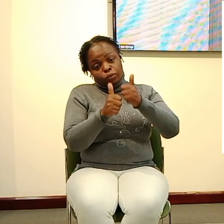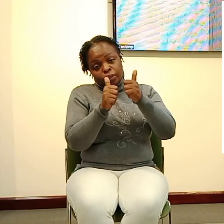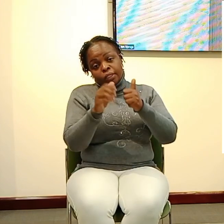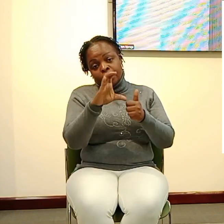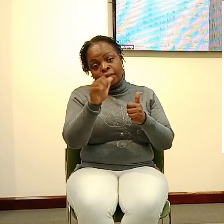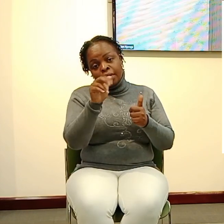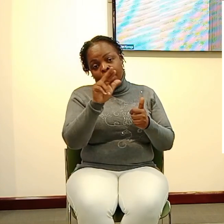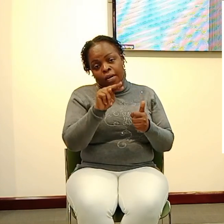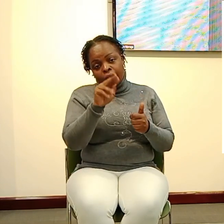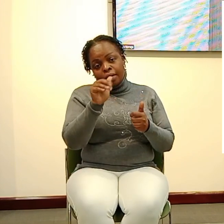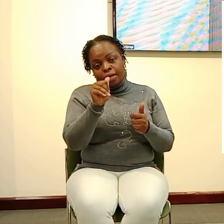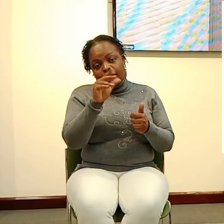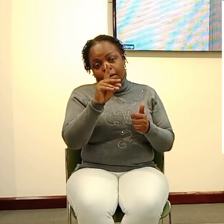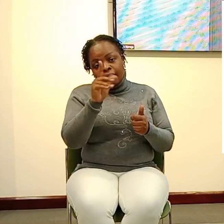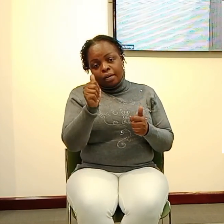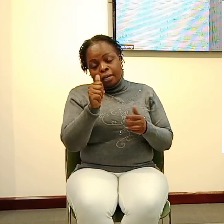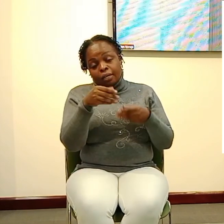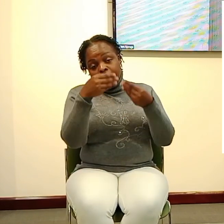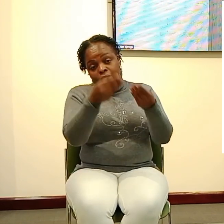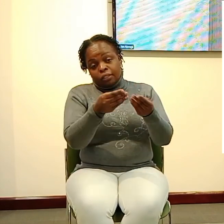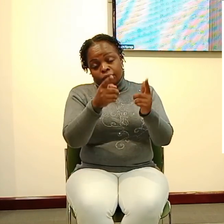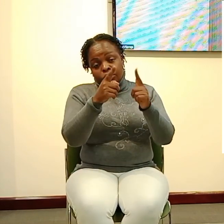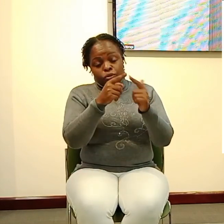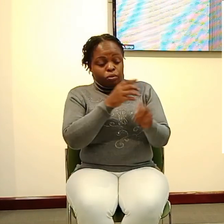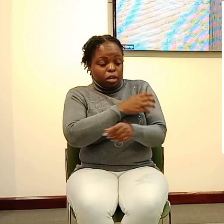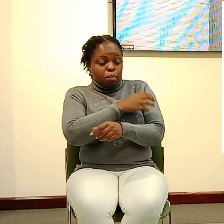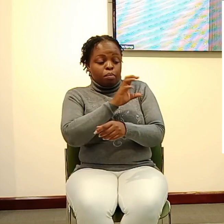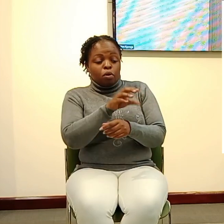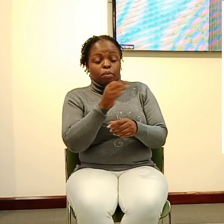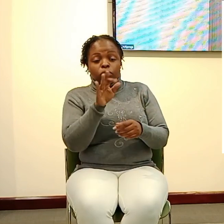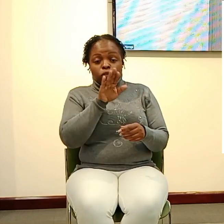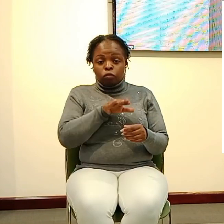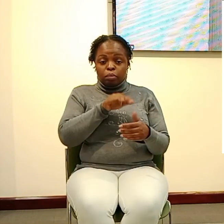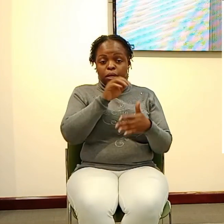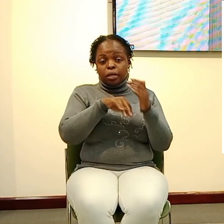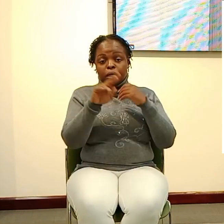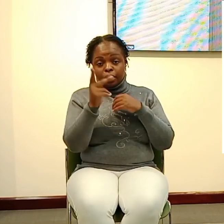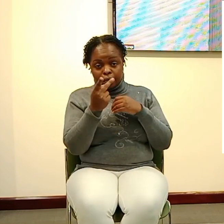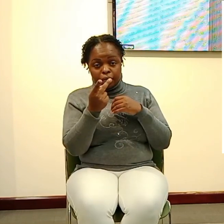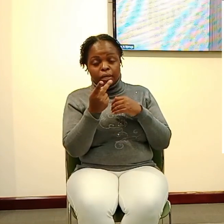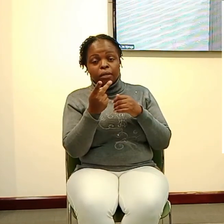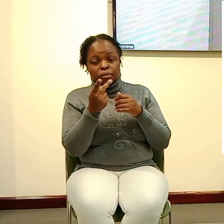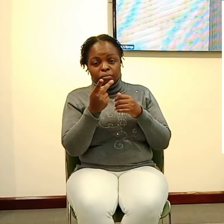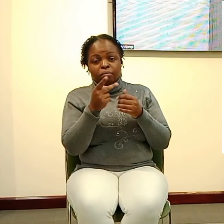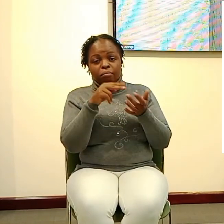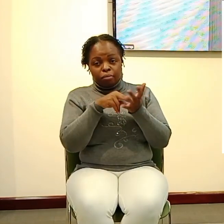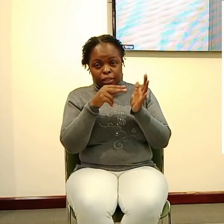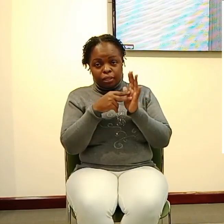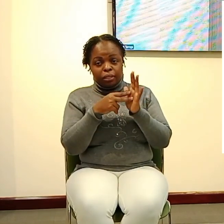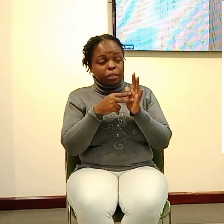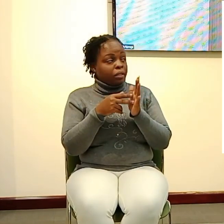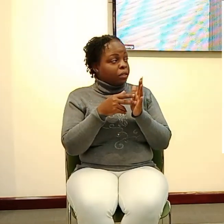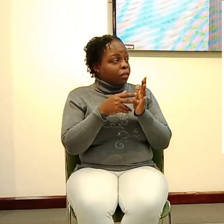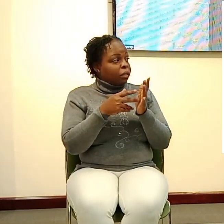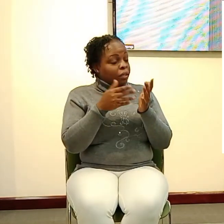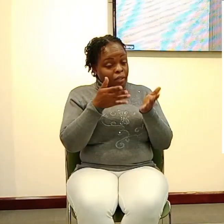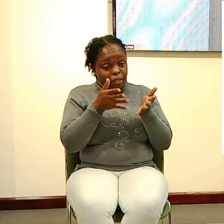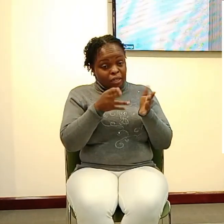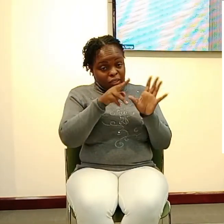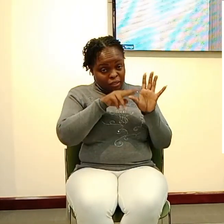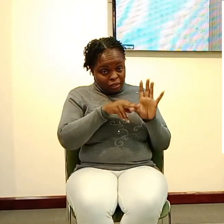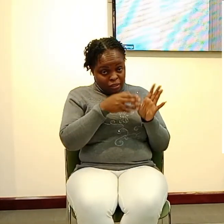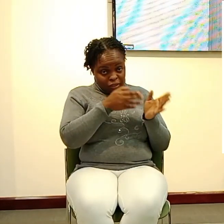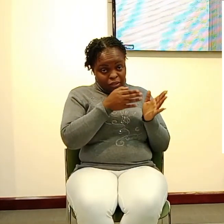gives to the empowerment of women in Kenya, and that's not, we are talking about here, we are just sitting here